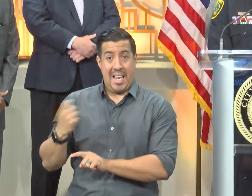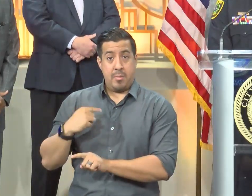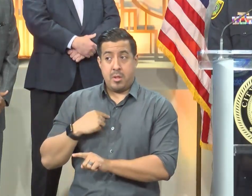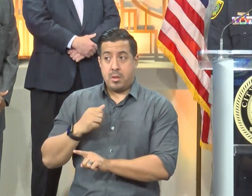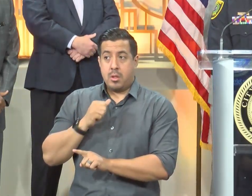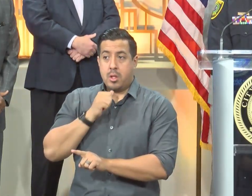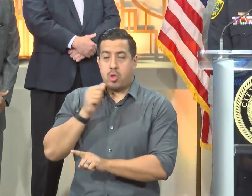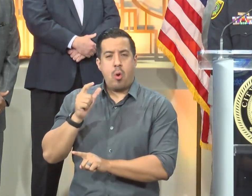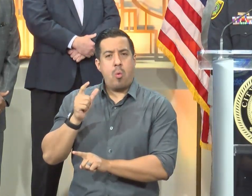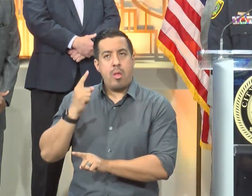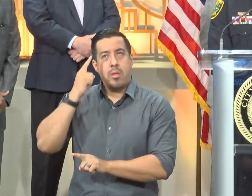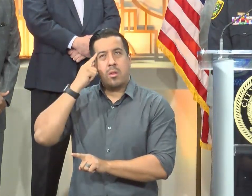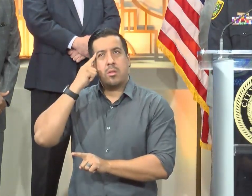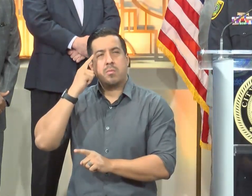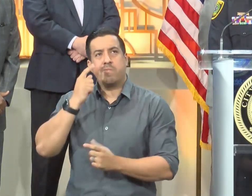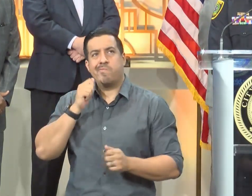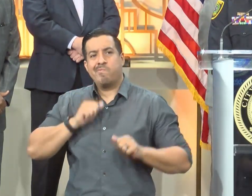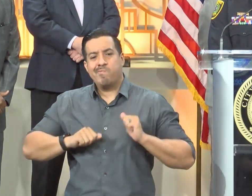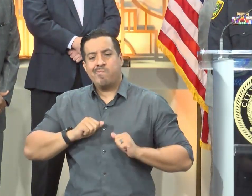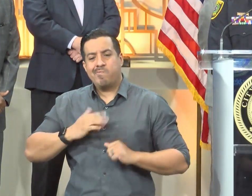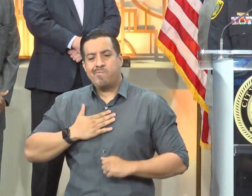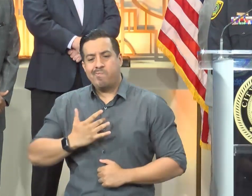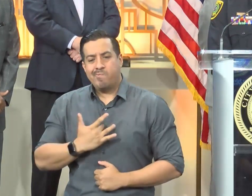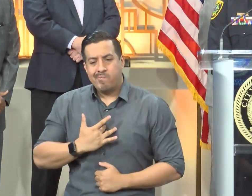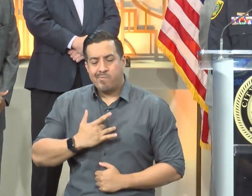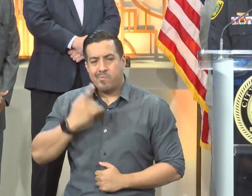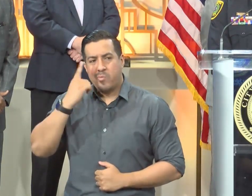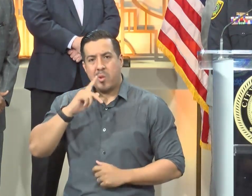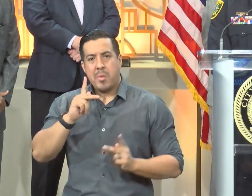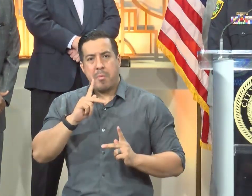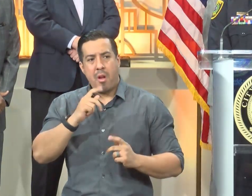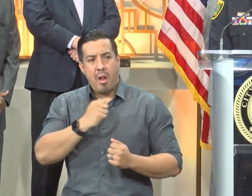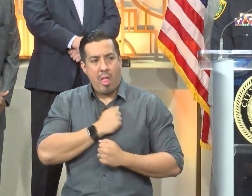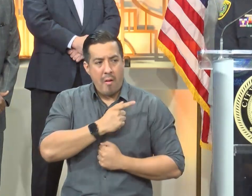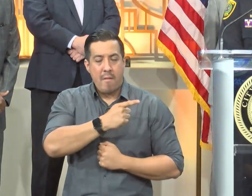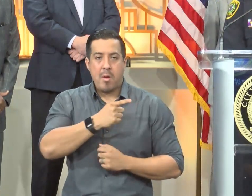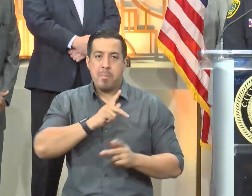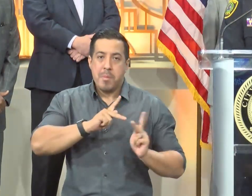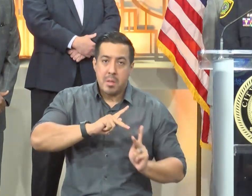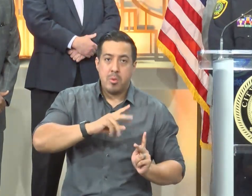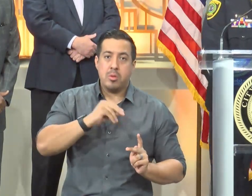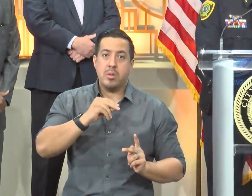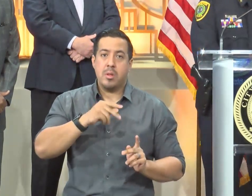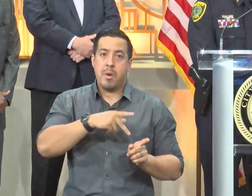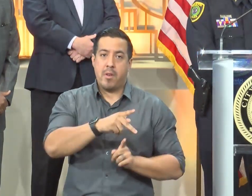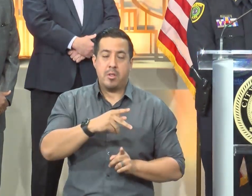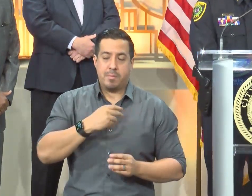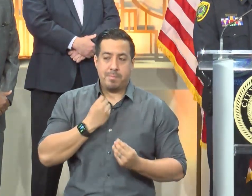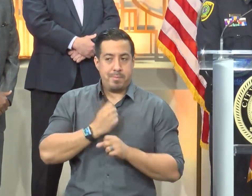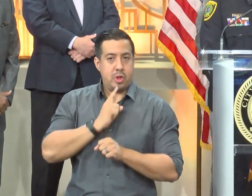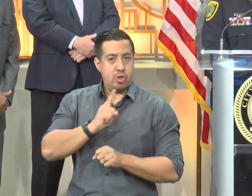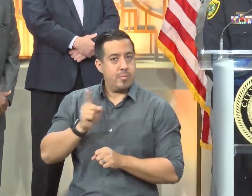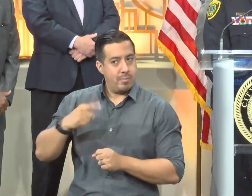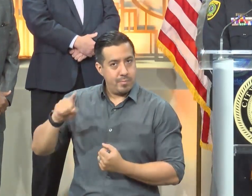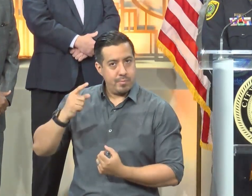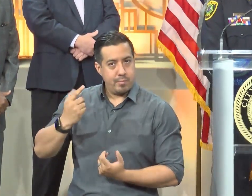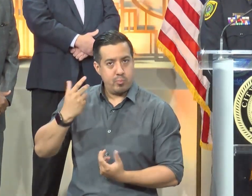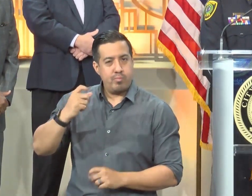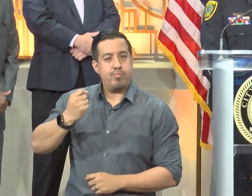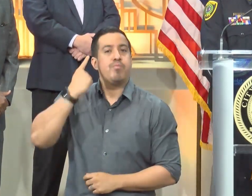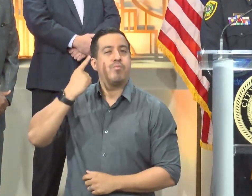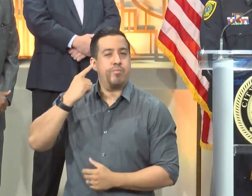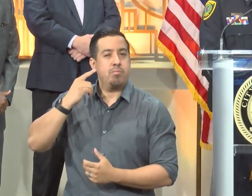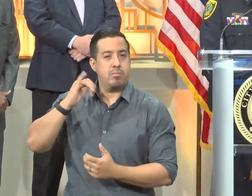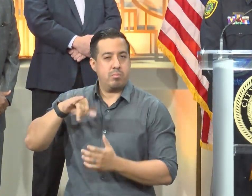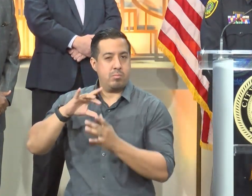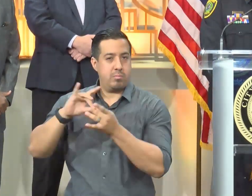ever question your heart and your love for people and love for profession. Chief Slinkert, and I know you want to make a